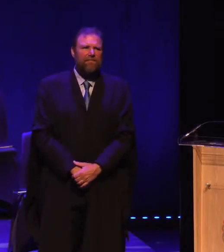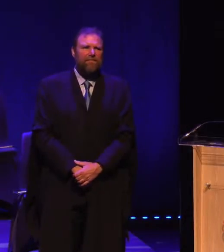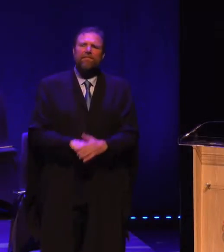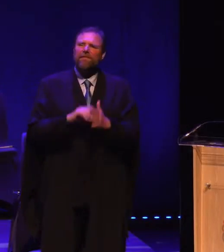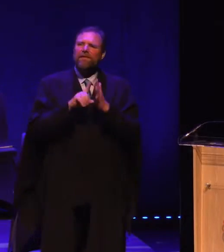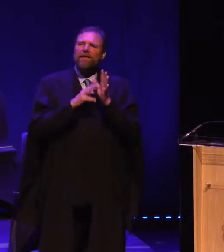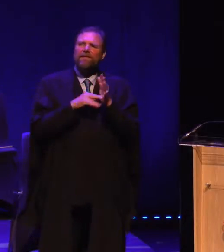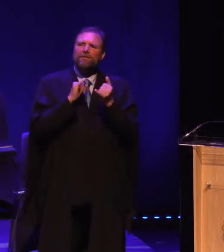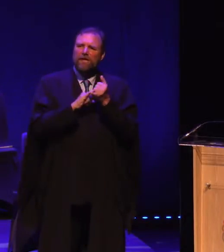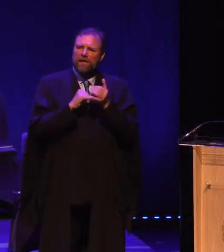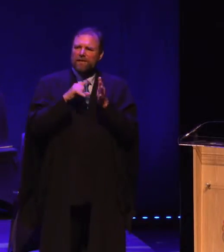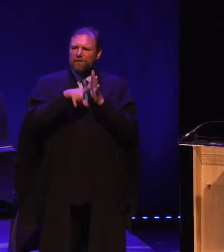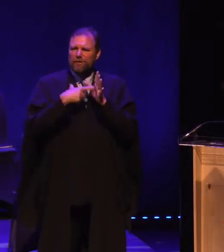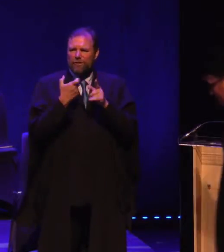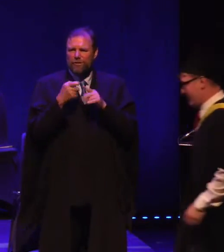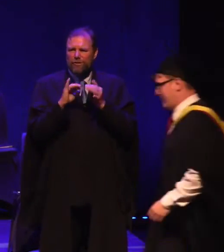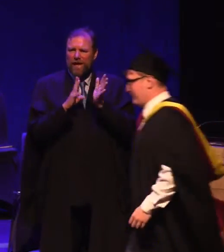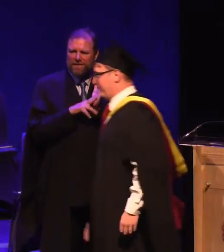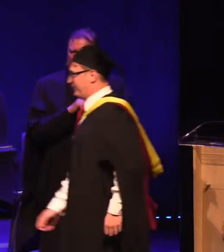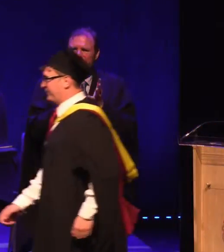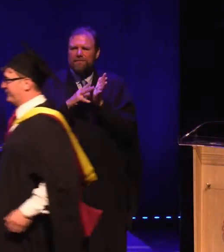Jaden Jackson Smith.